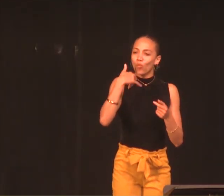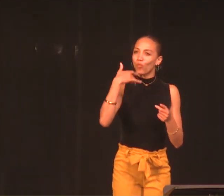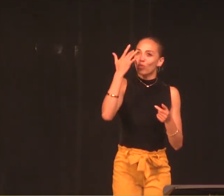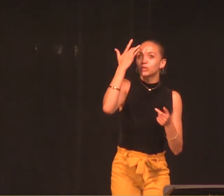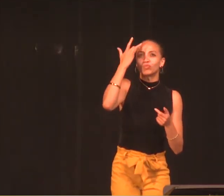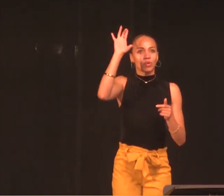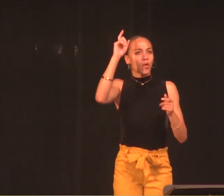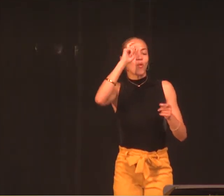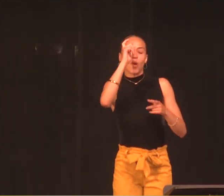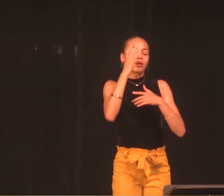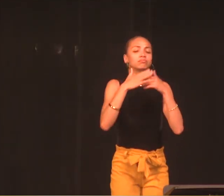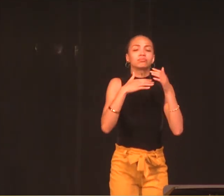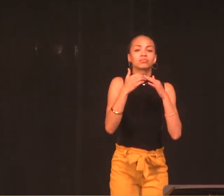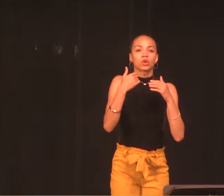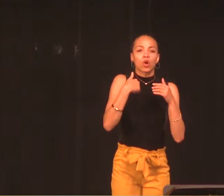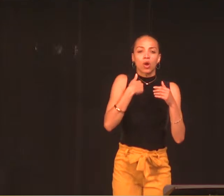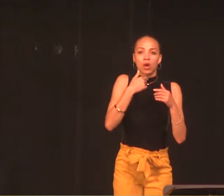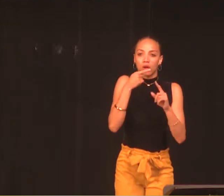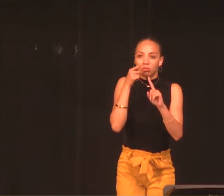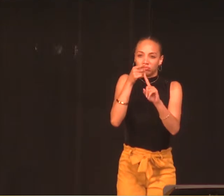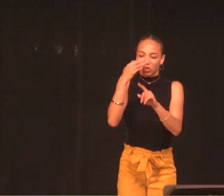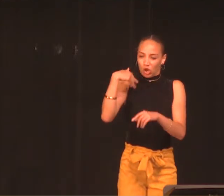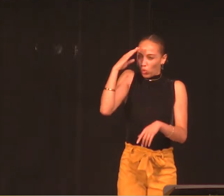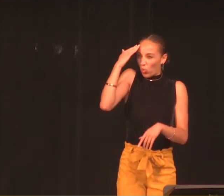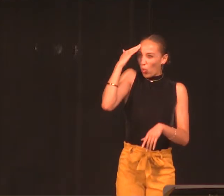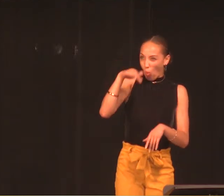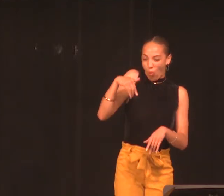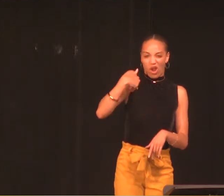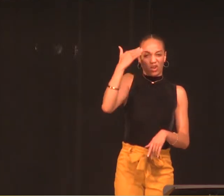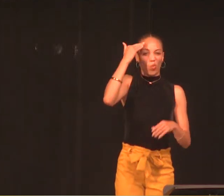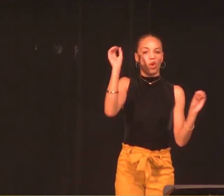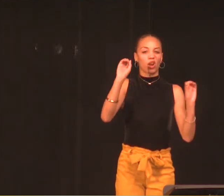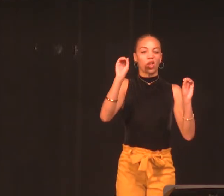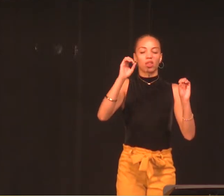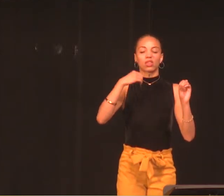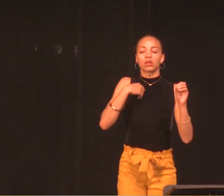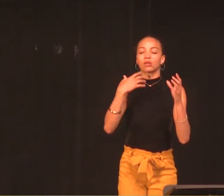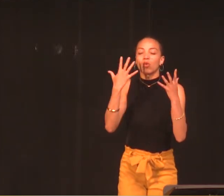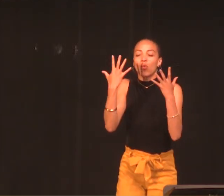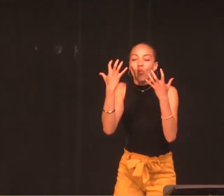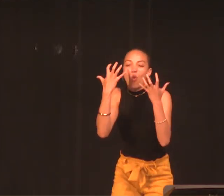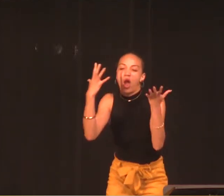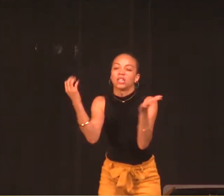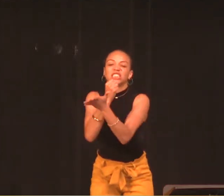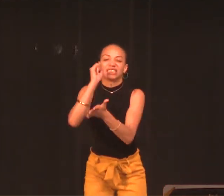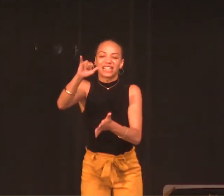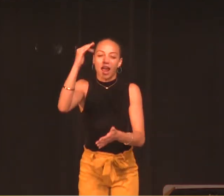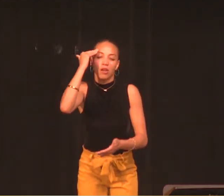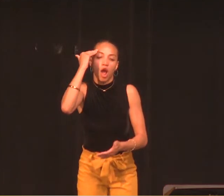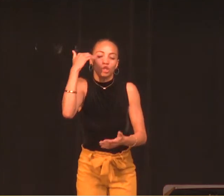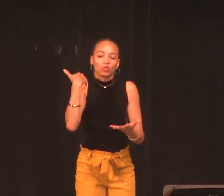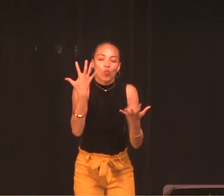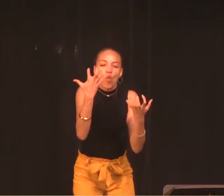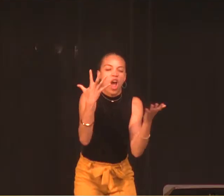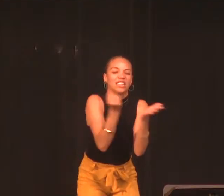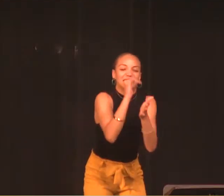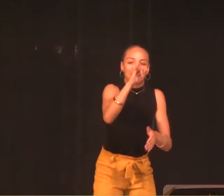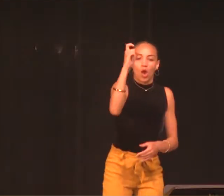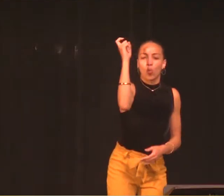What that means is, however smart or however brilliant or wise you are, there's always more to learn. And a wise man